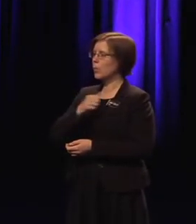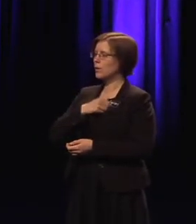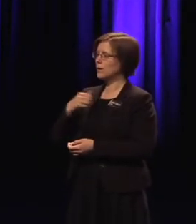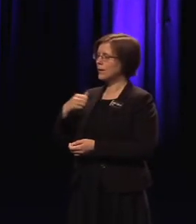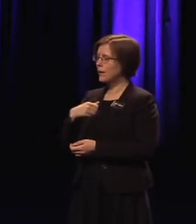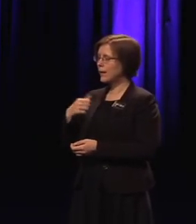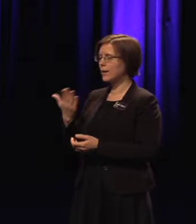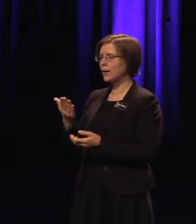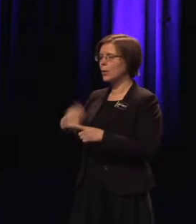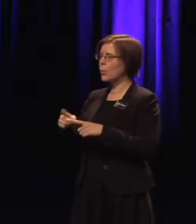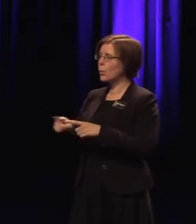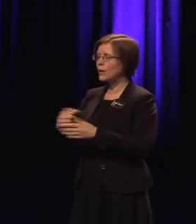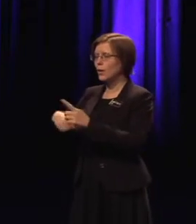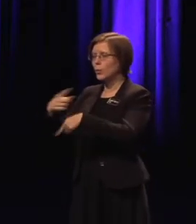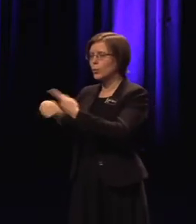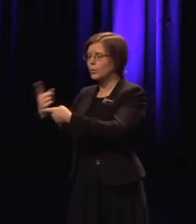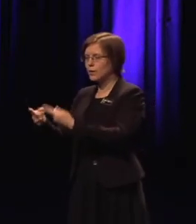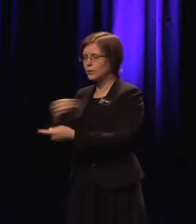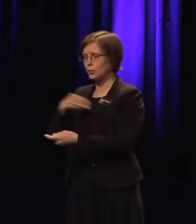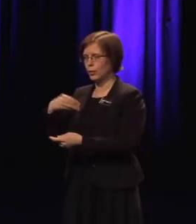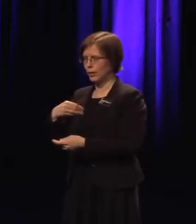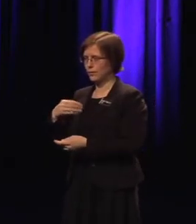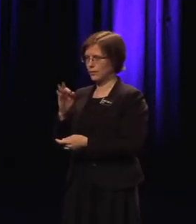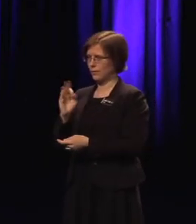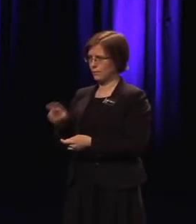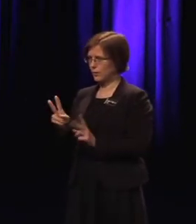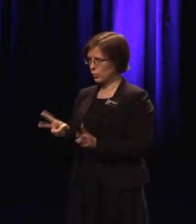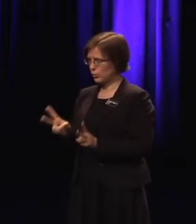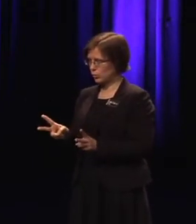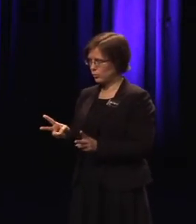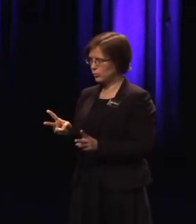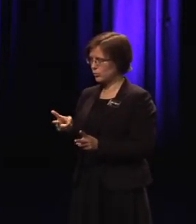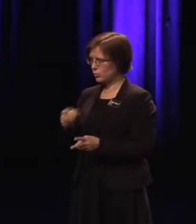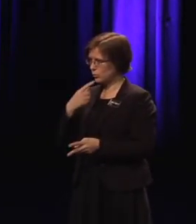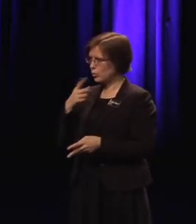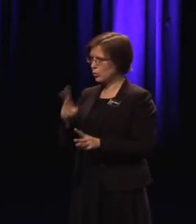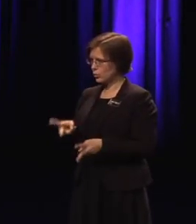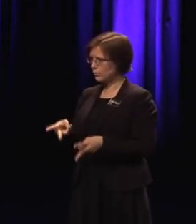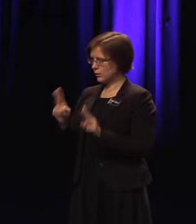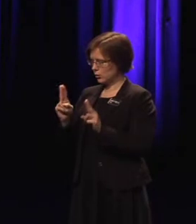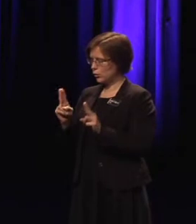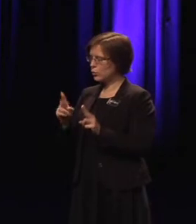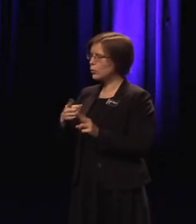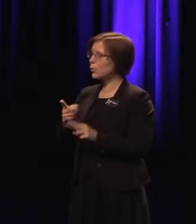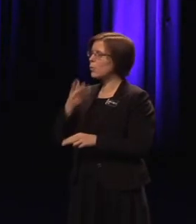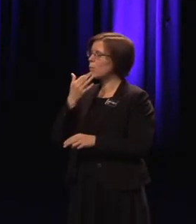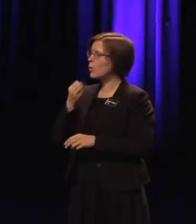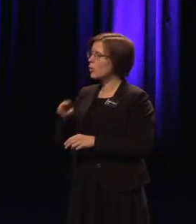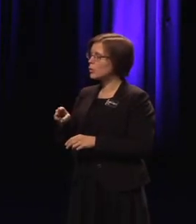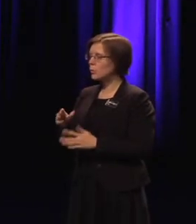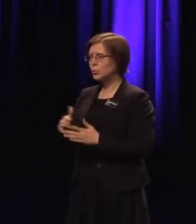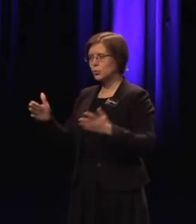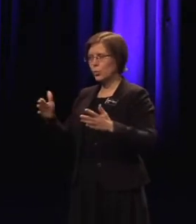agencies, including UN, spoke of, and I quote, spoke of remarkable progress